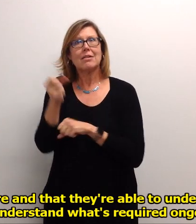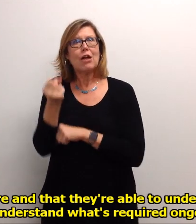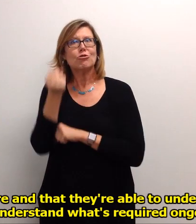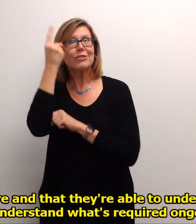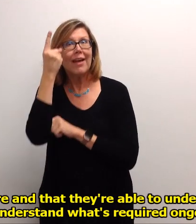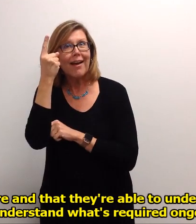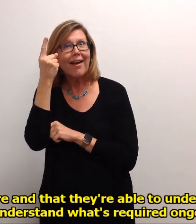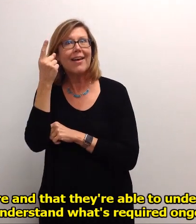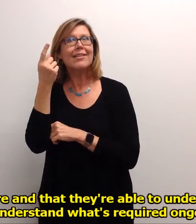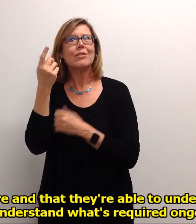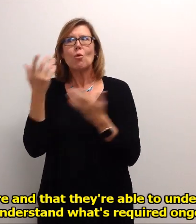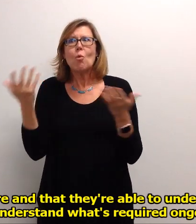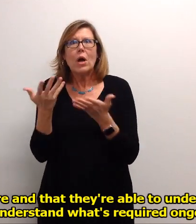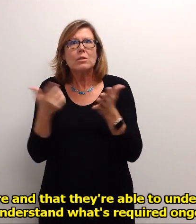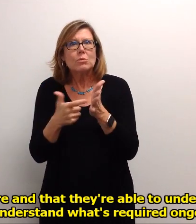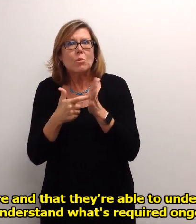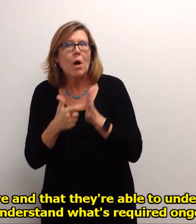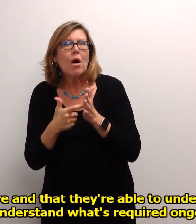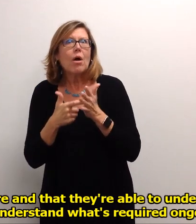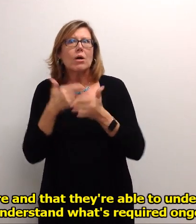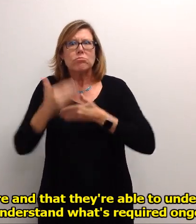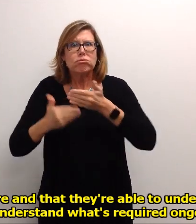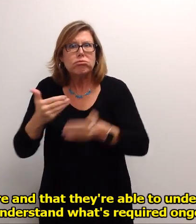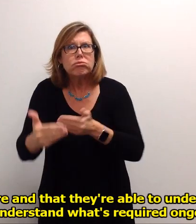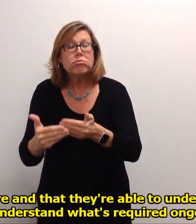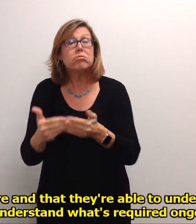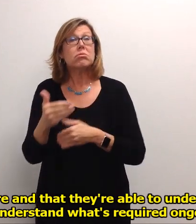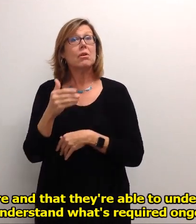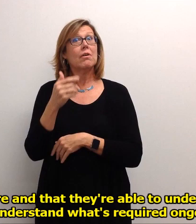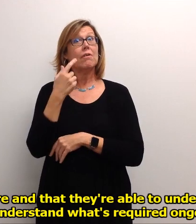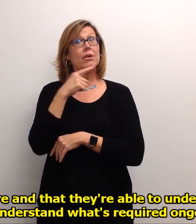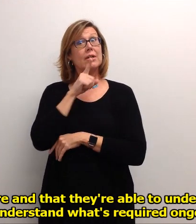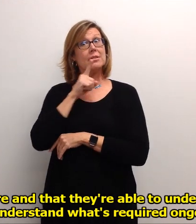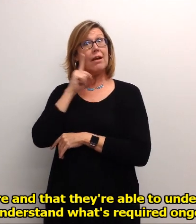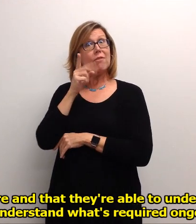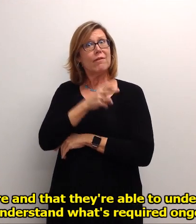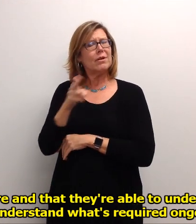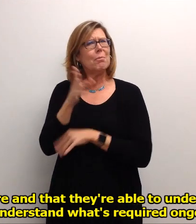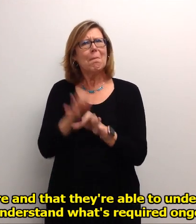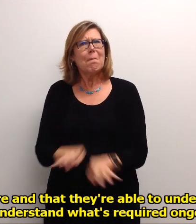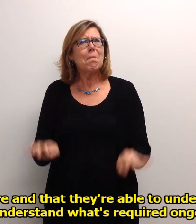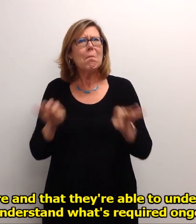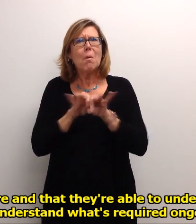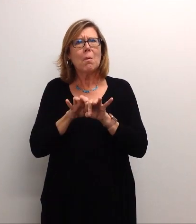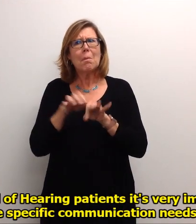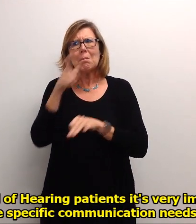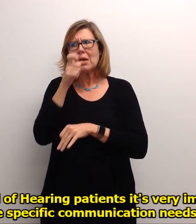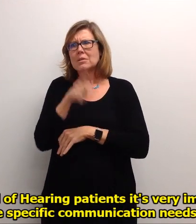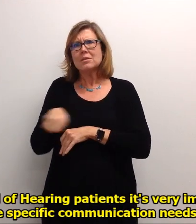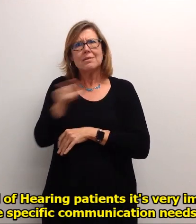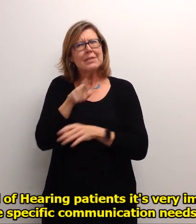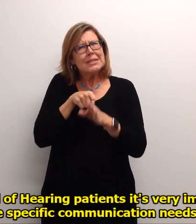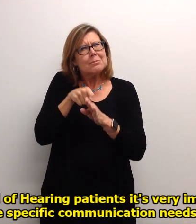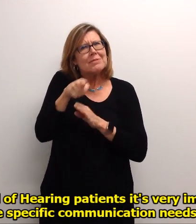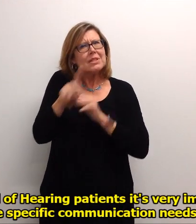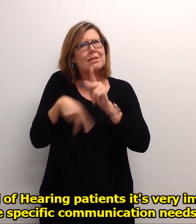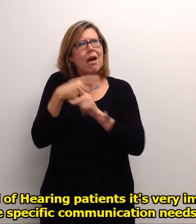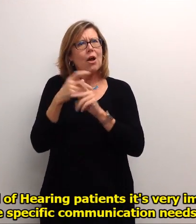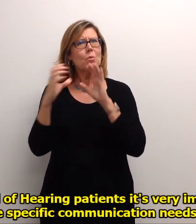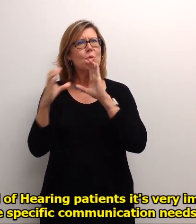and that they're able to understand the services and understand what's required ongoing. For deaf and hard of hearing patients, it's very important. They